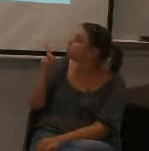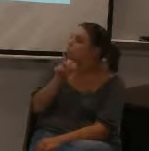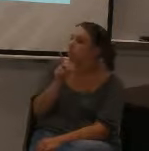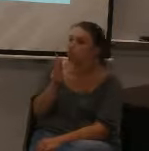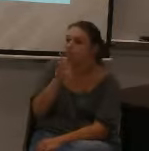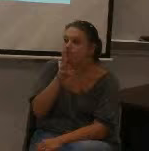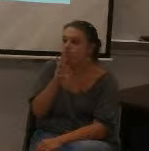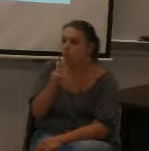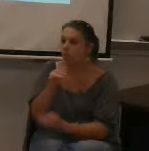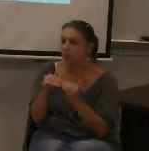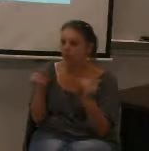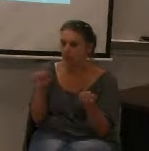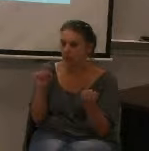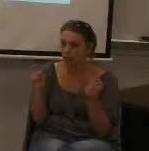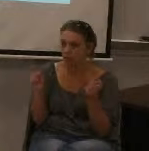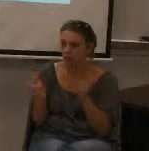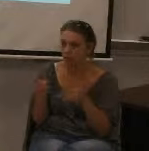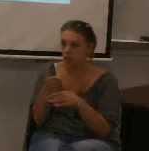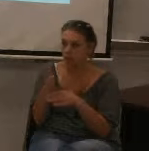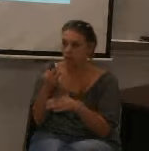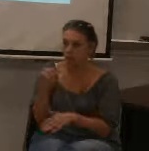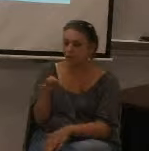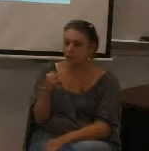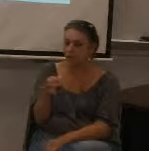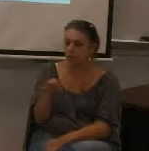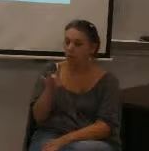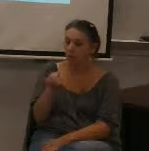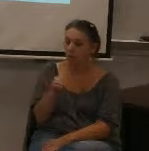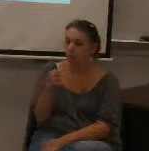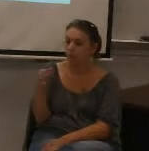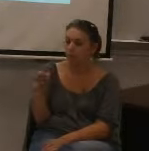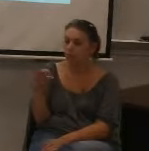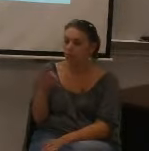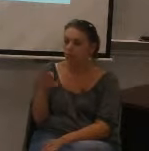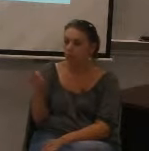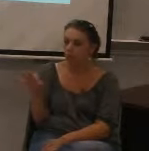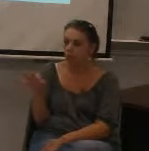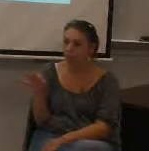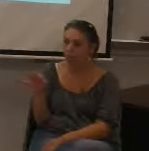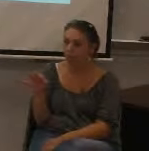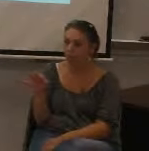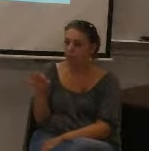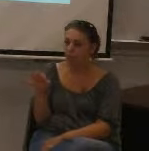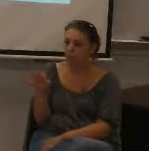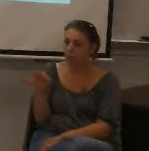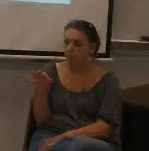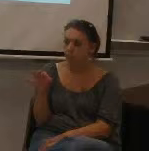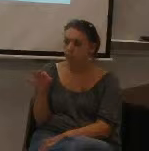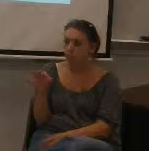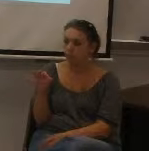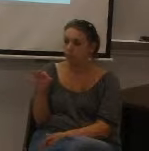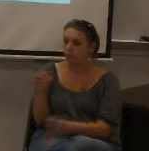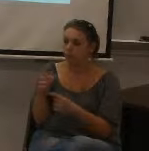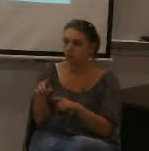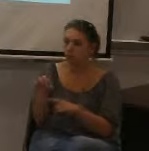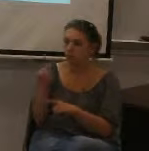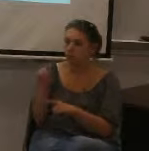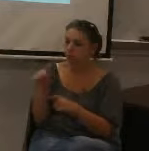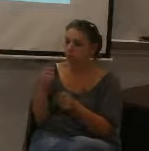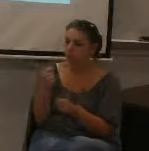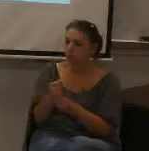water level change in the High Plains aquifer between 1980 and 1999. So over a 20-year